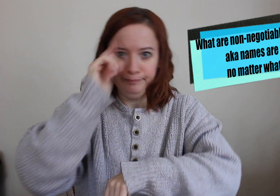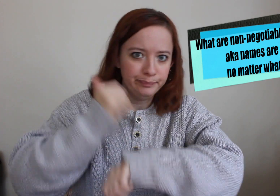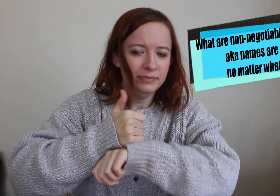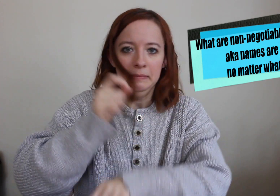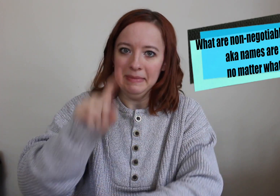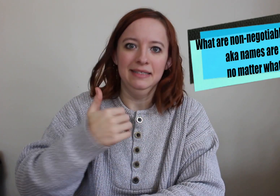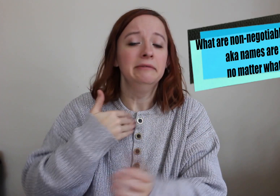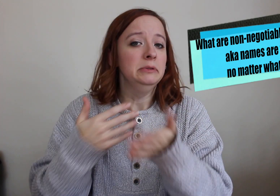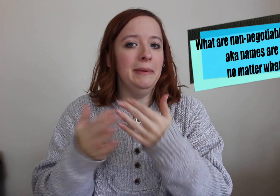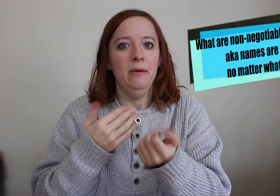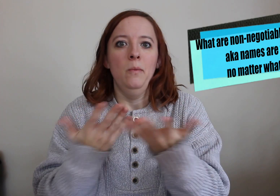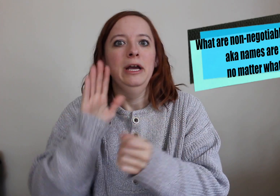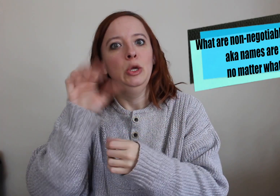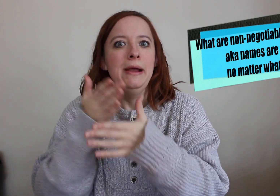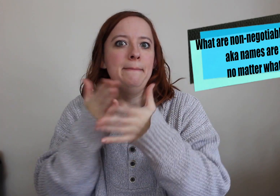no matter what they think?